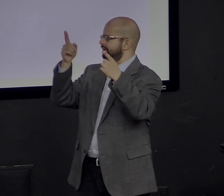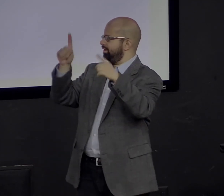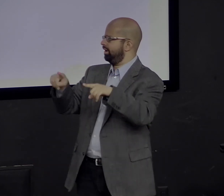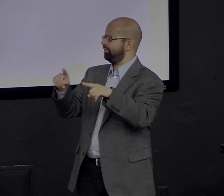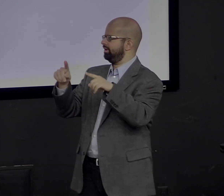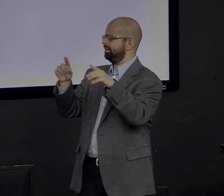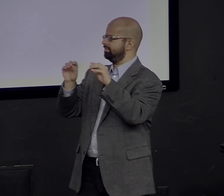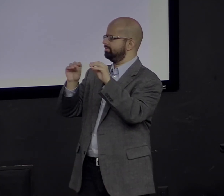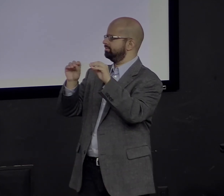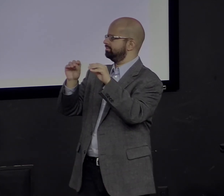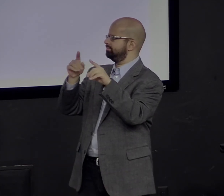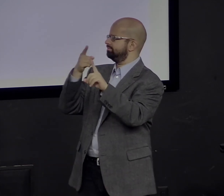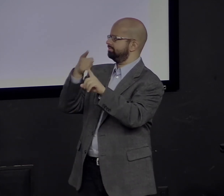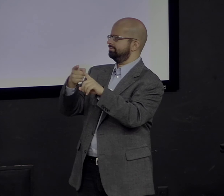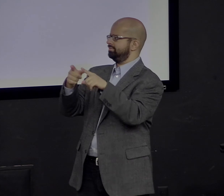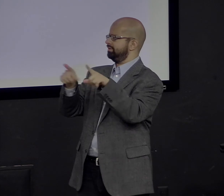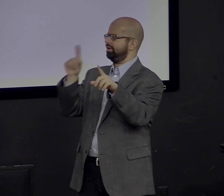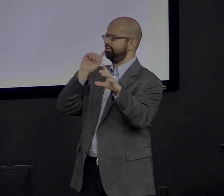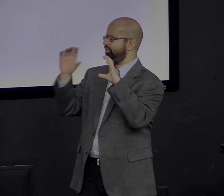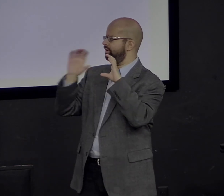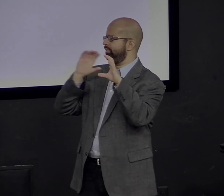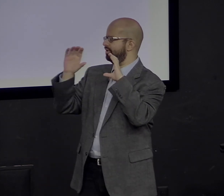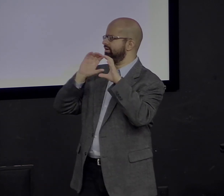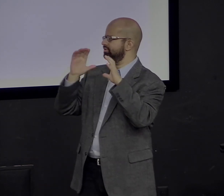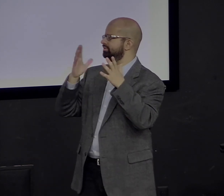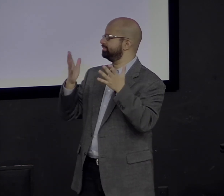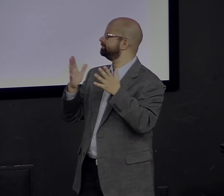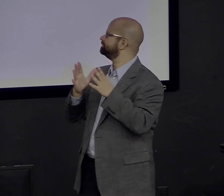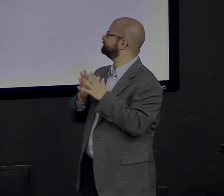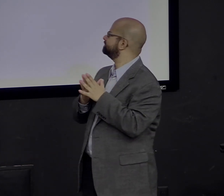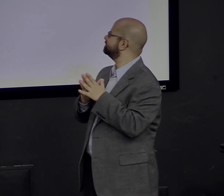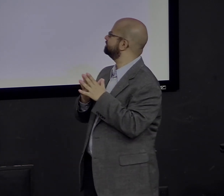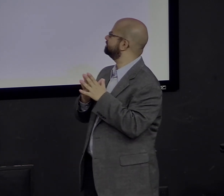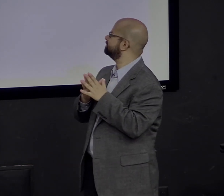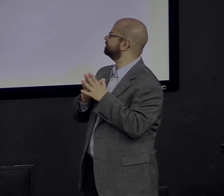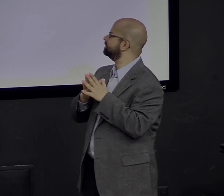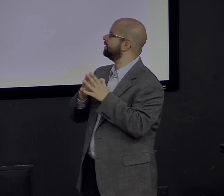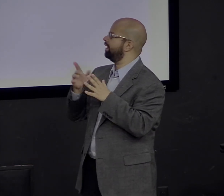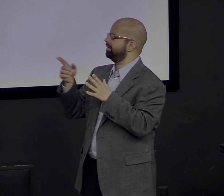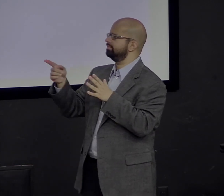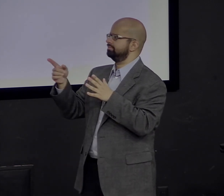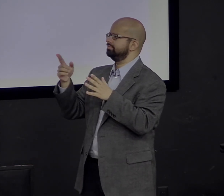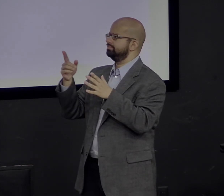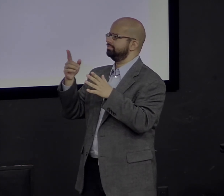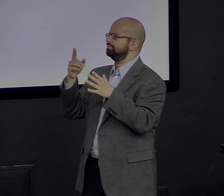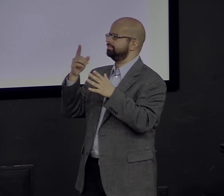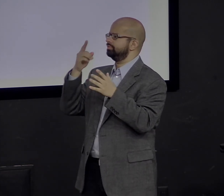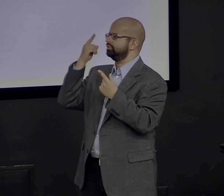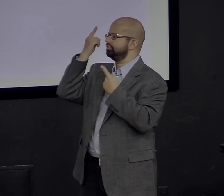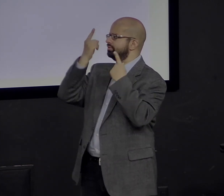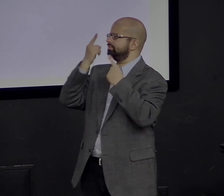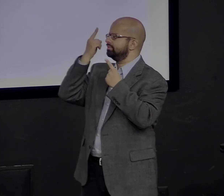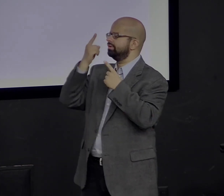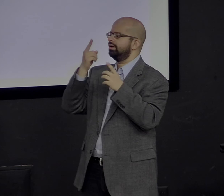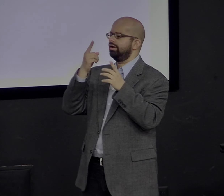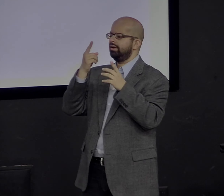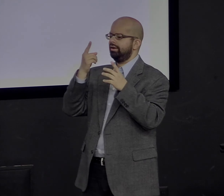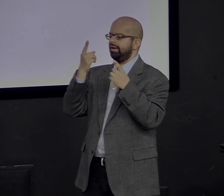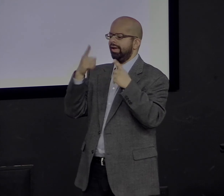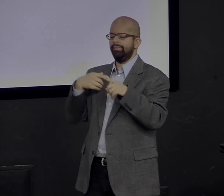policy for international conventions when people who are participating in that scenario